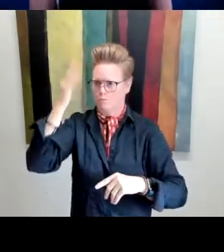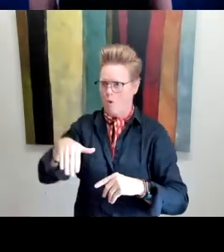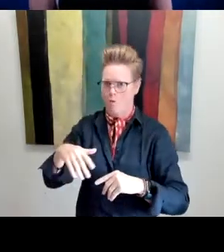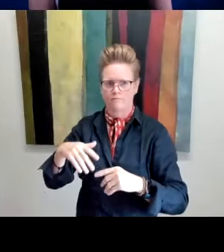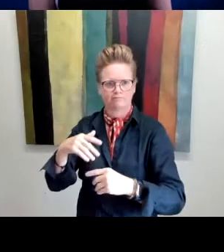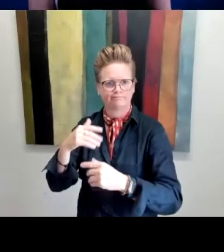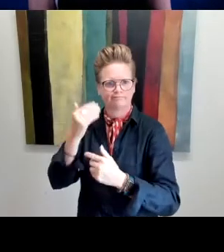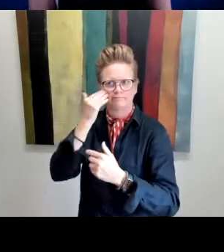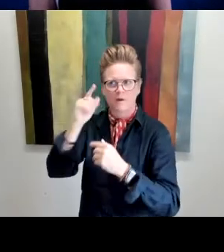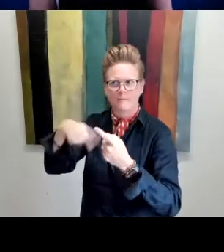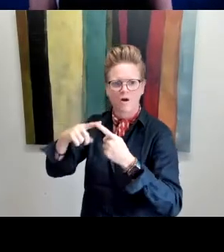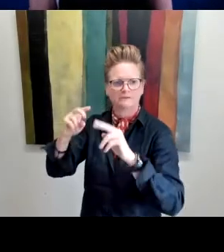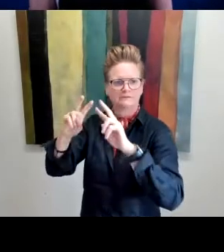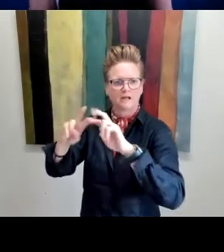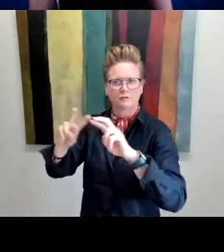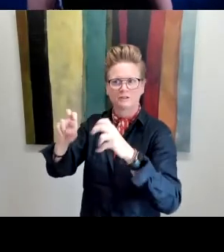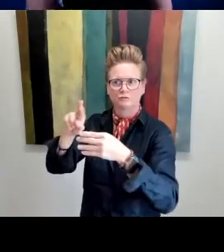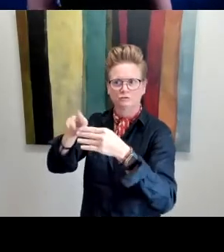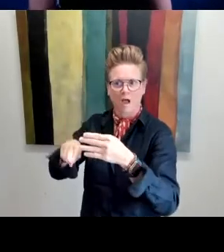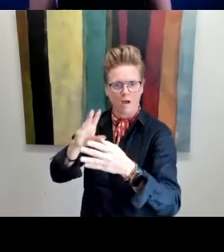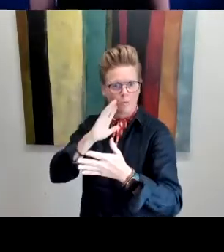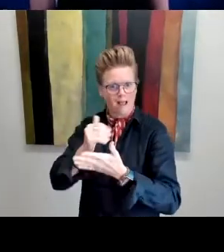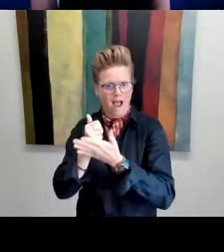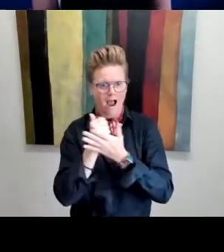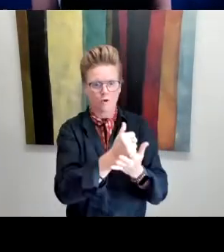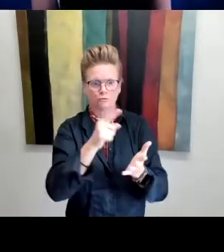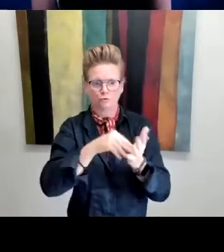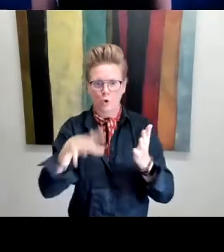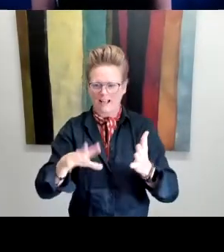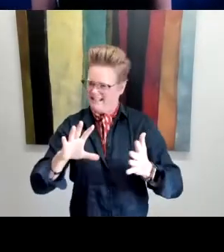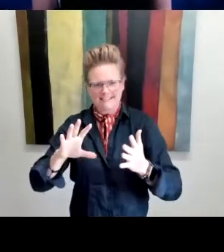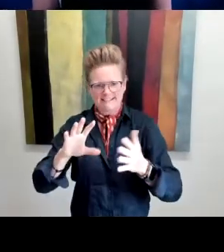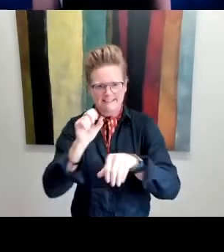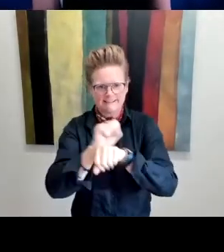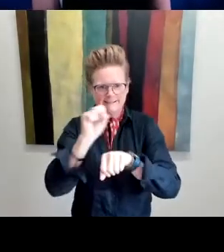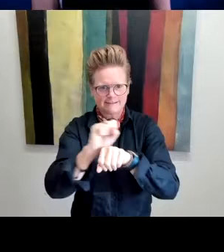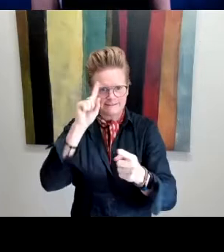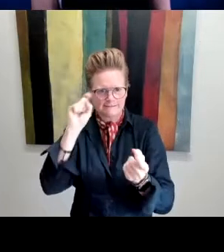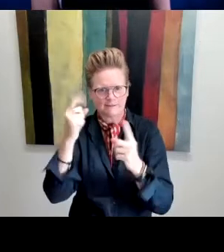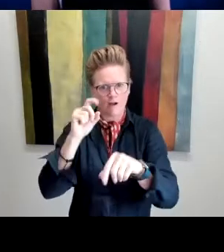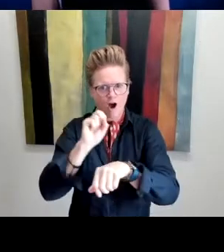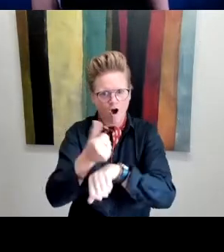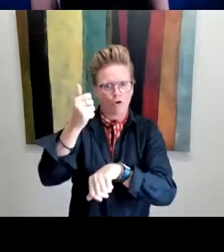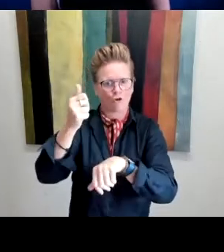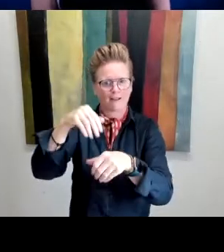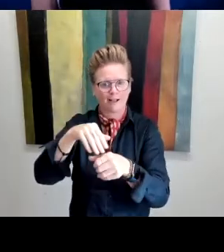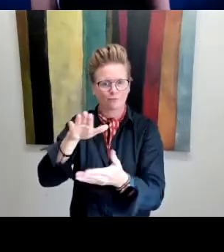if the students know about the assessment results, will that help the students